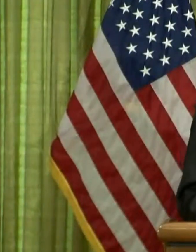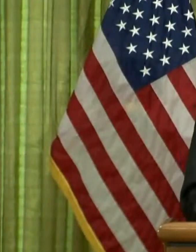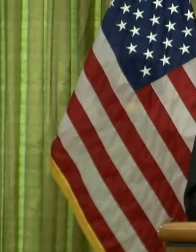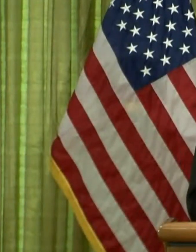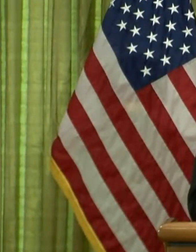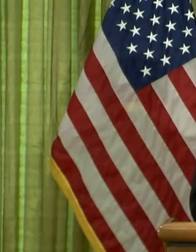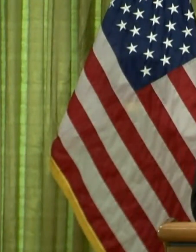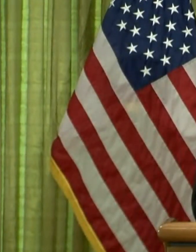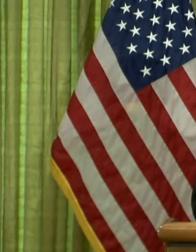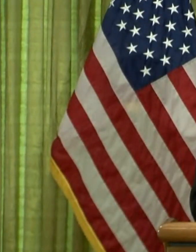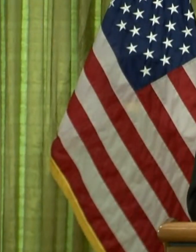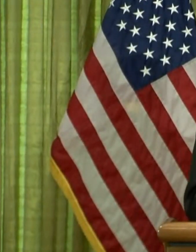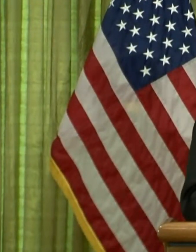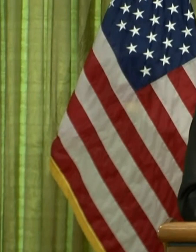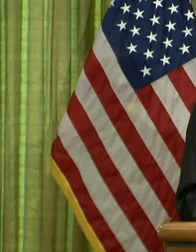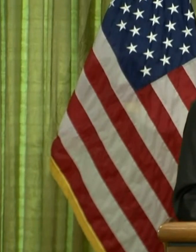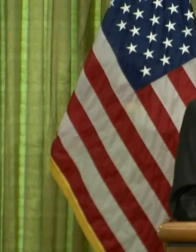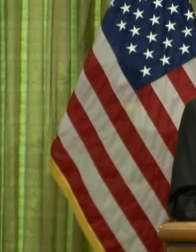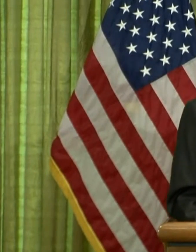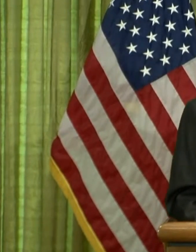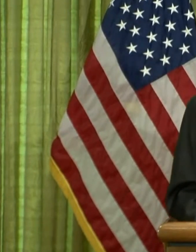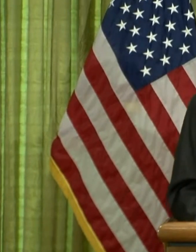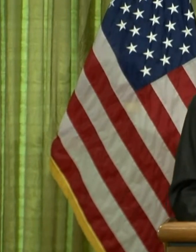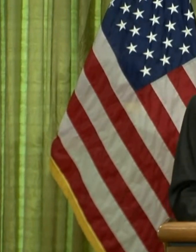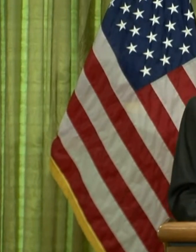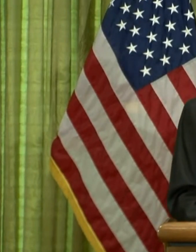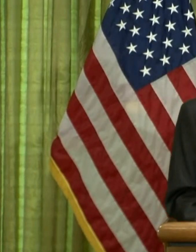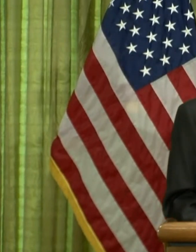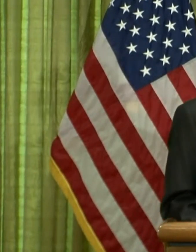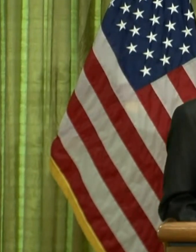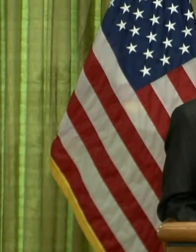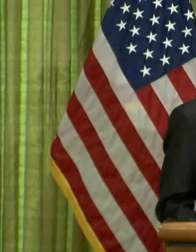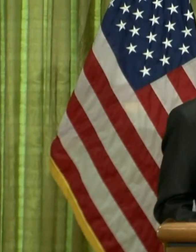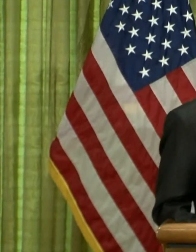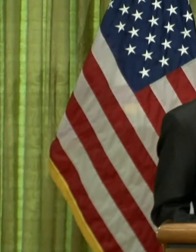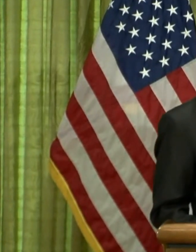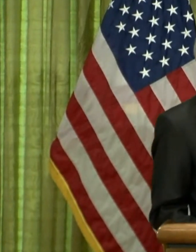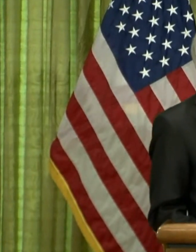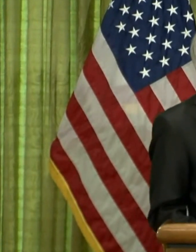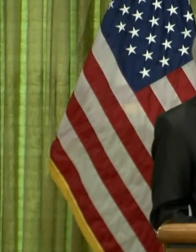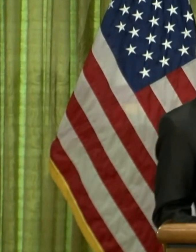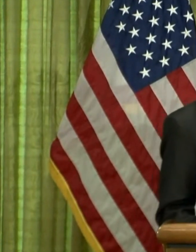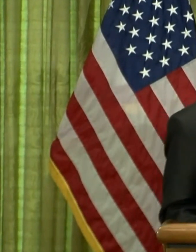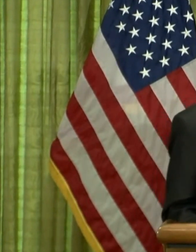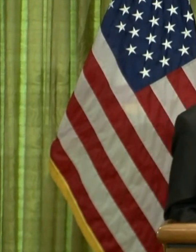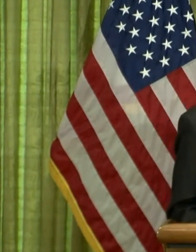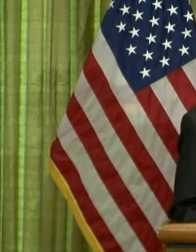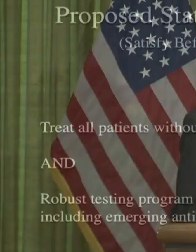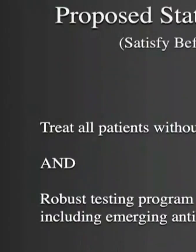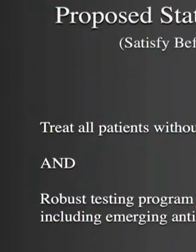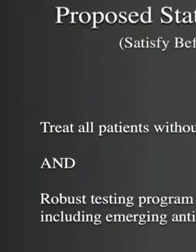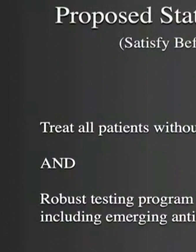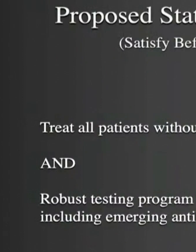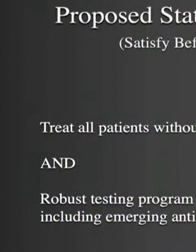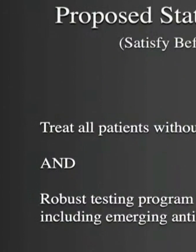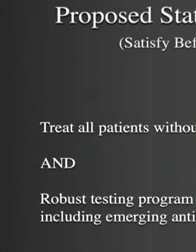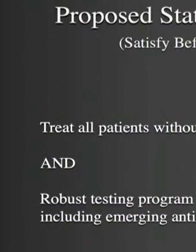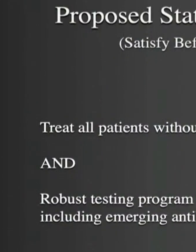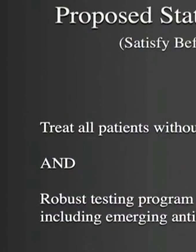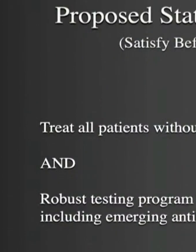then the last category of criteria for the moving to phase 1 is where we are